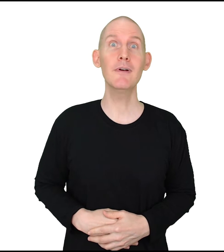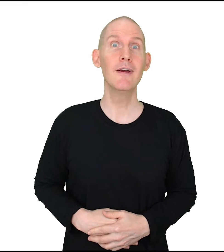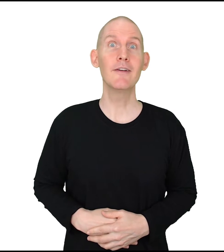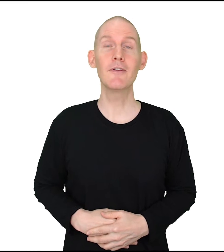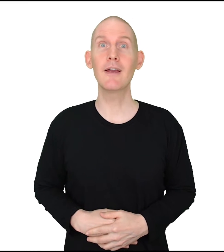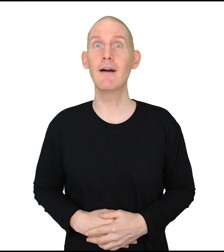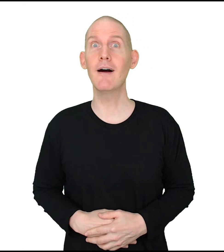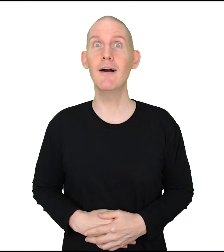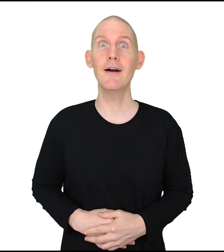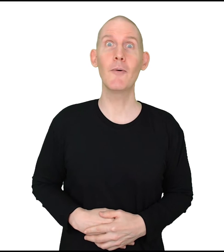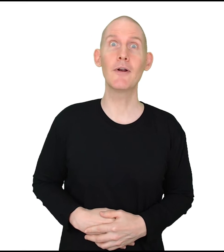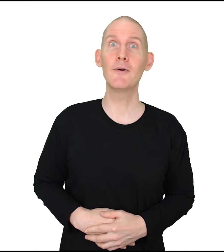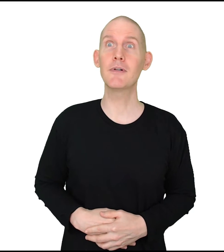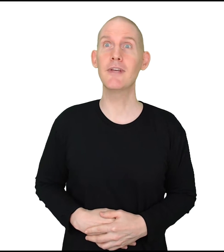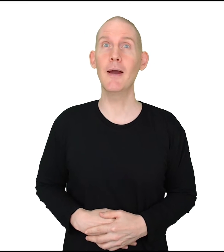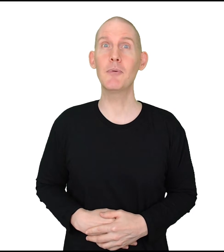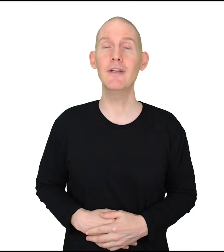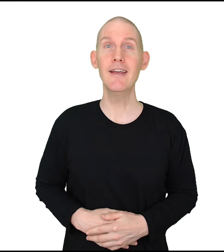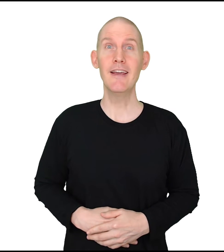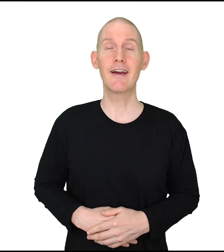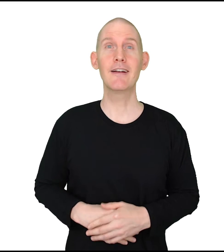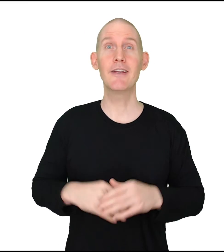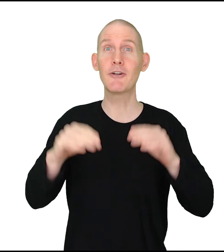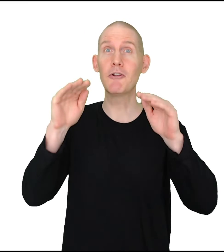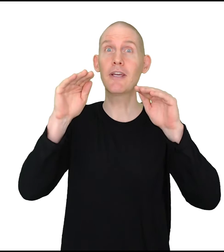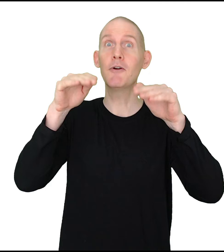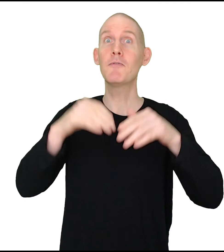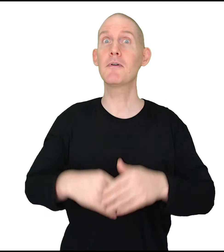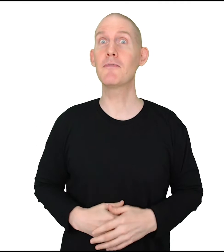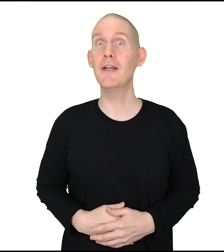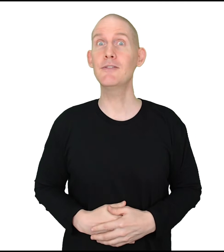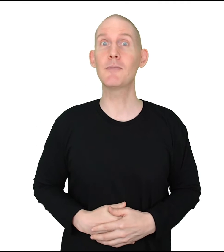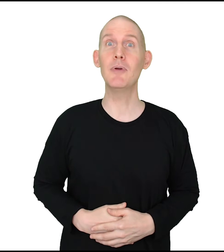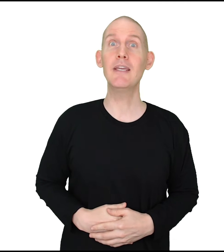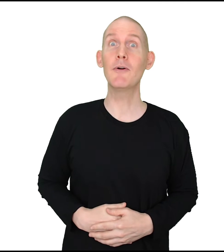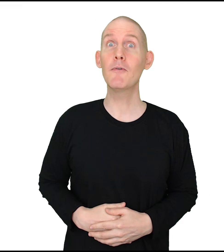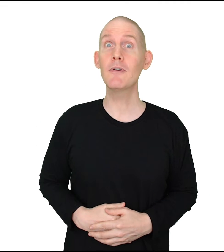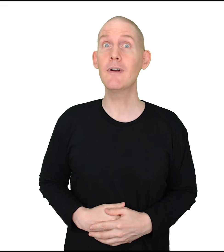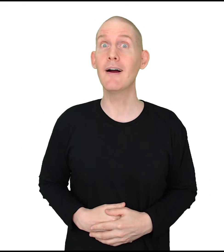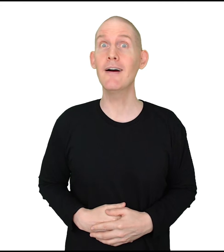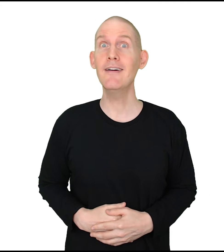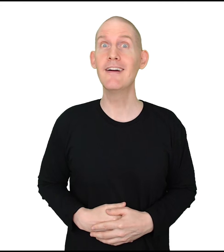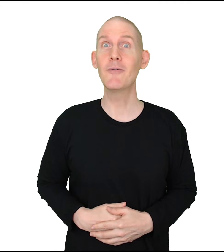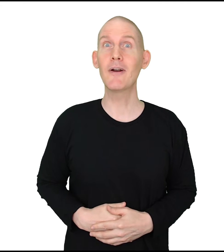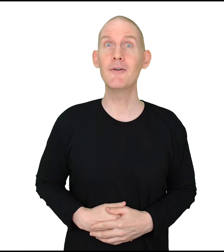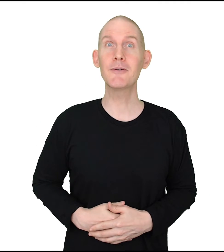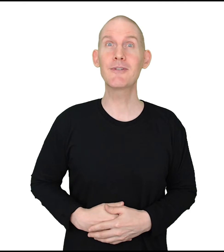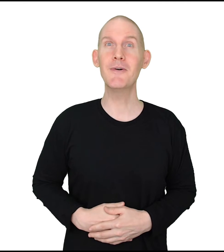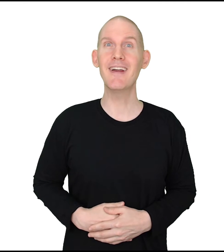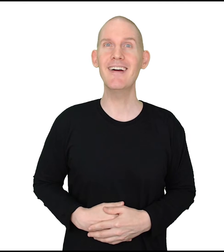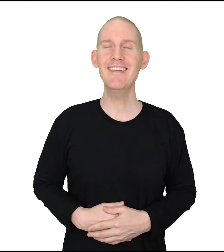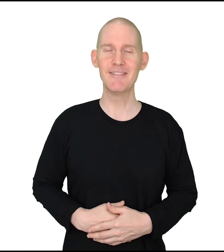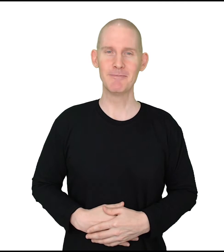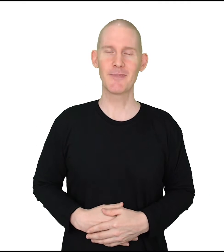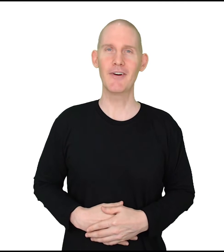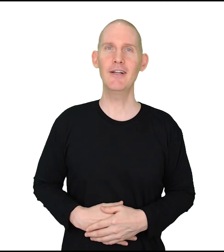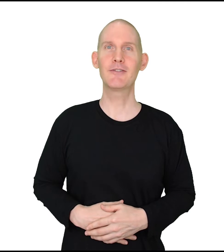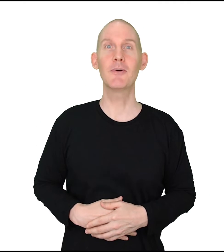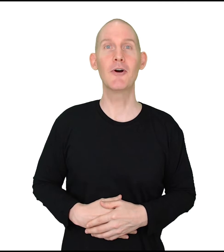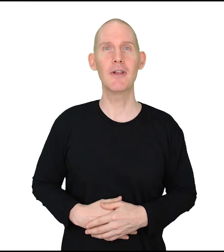You're like, I want to know what's happening. Kind of like you're looking over a fence, you're peeking over. Want to know what's going on? All right, so we go like